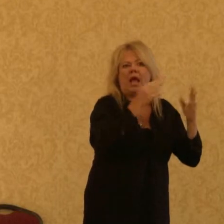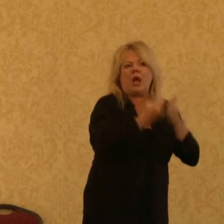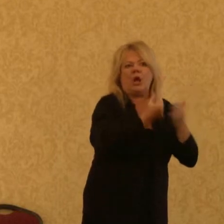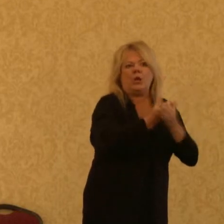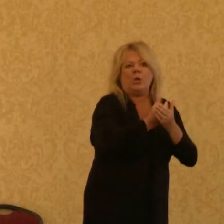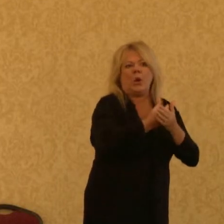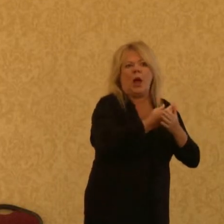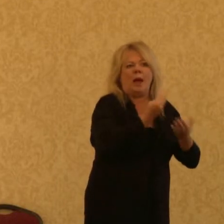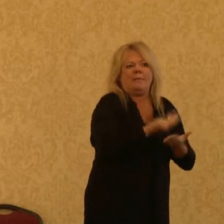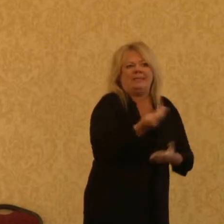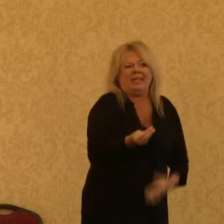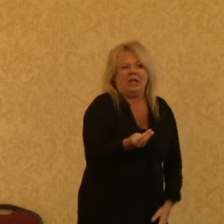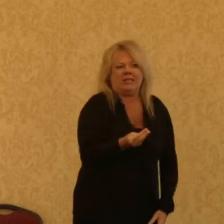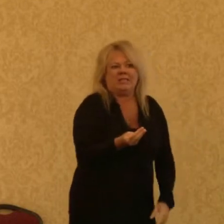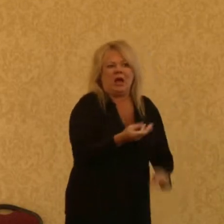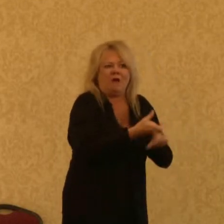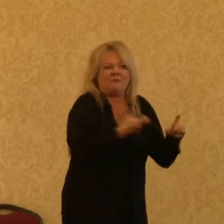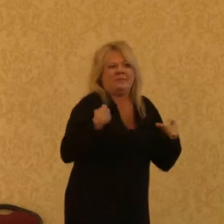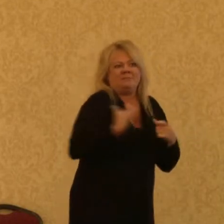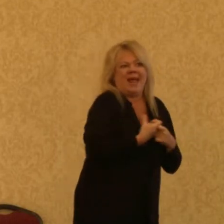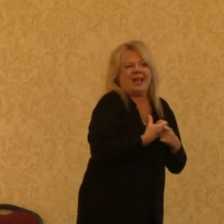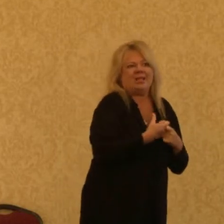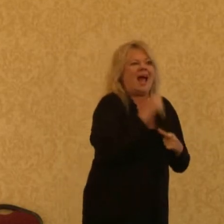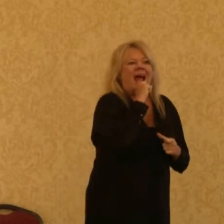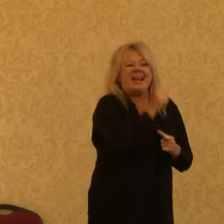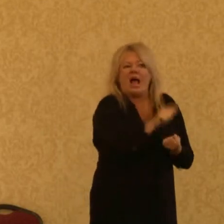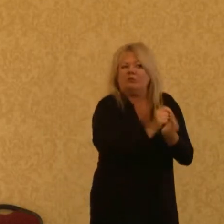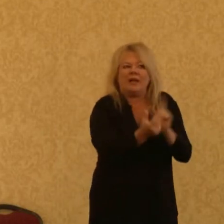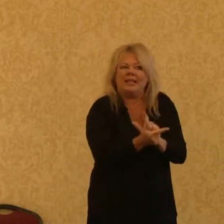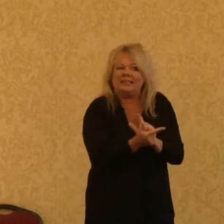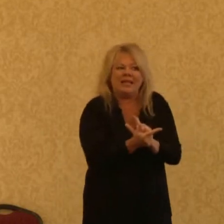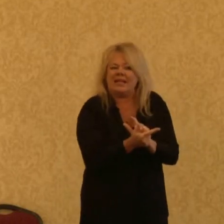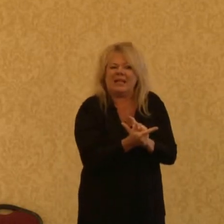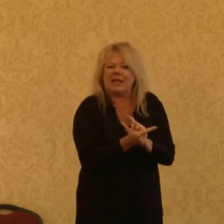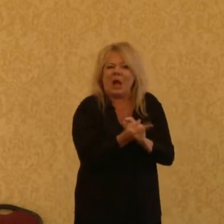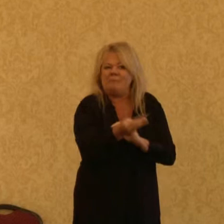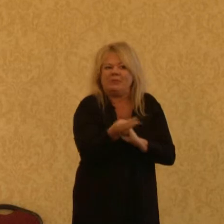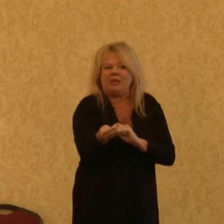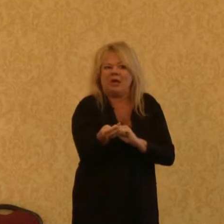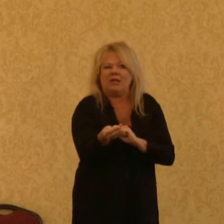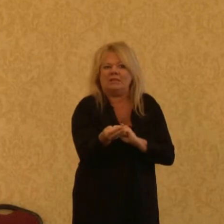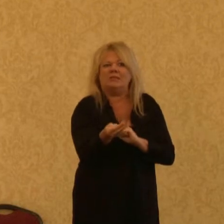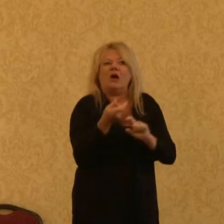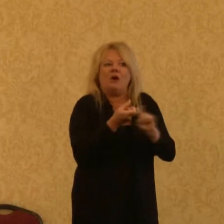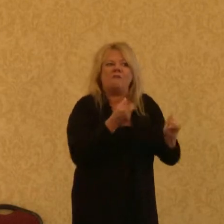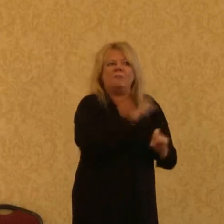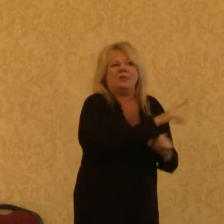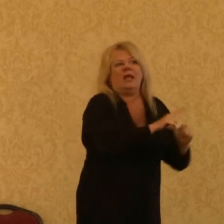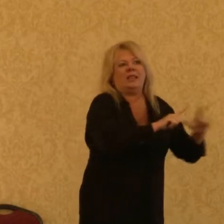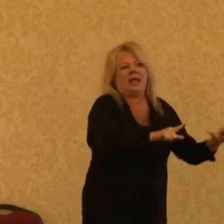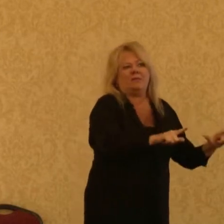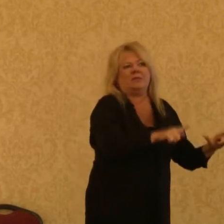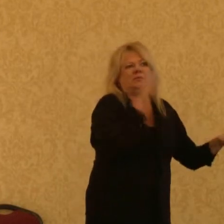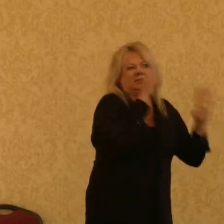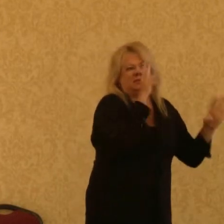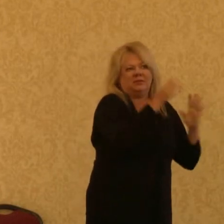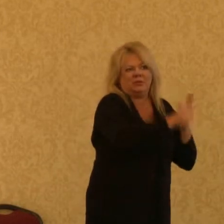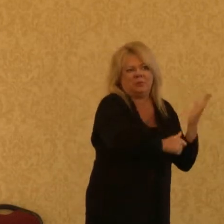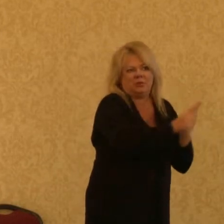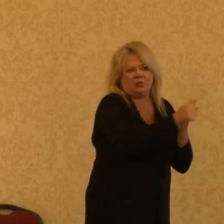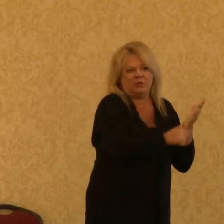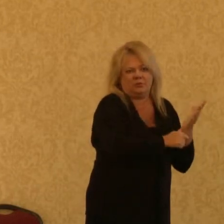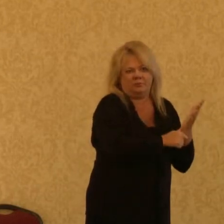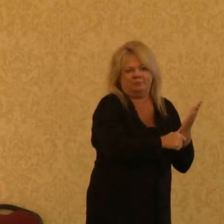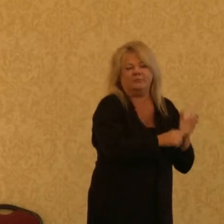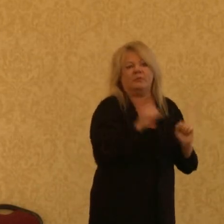complex, and they may be different from our own. EDI, which many of you may be familiar with, the